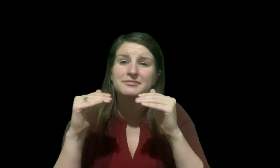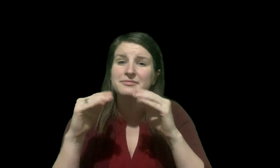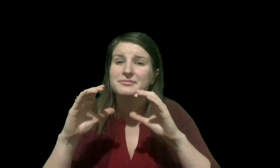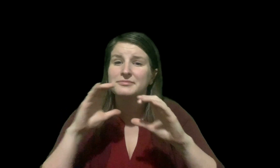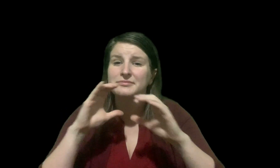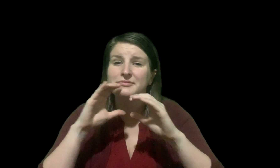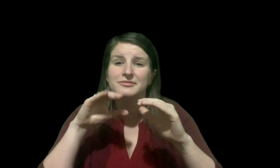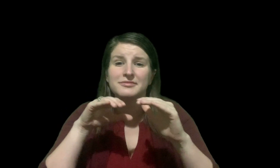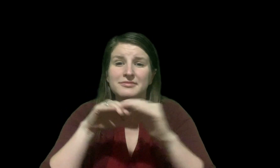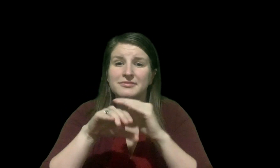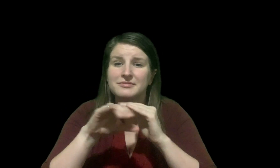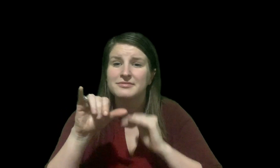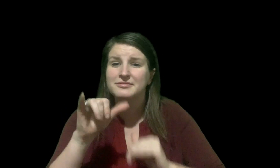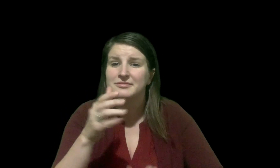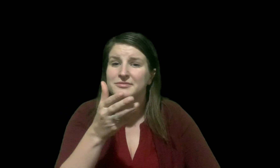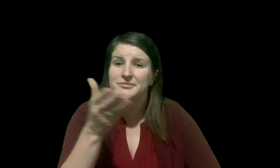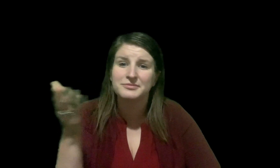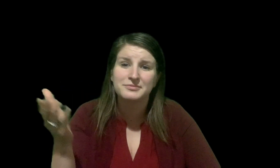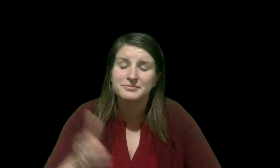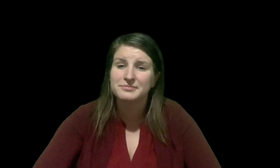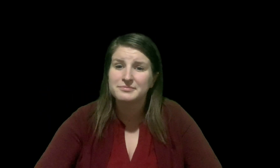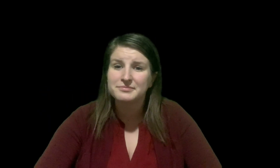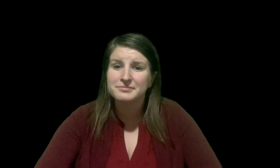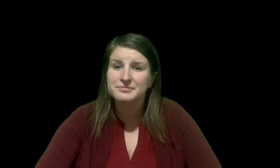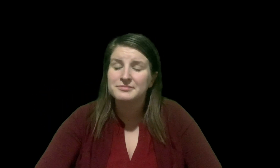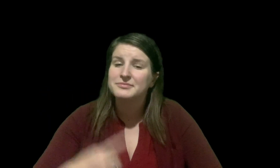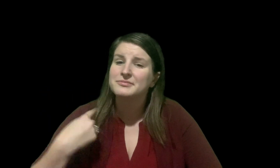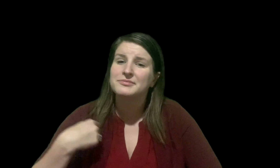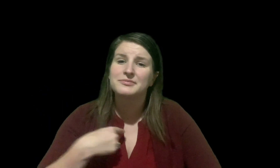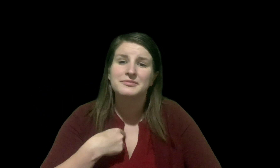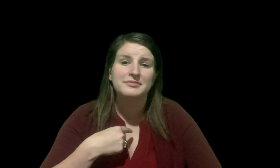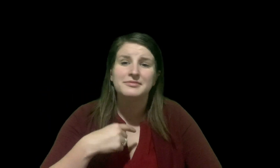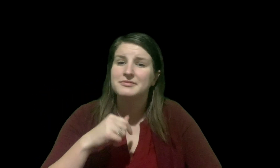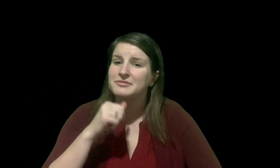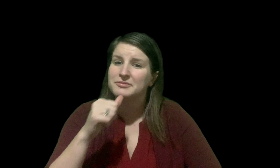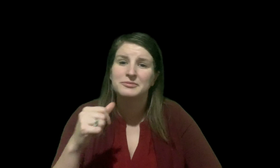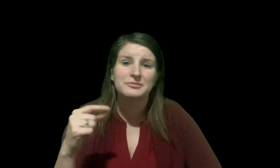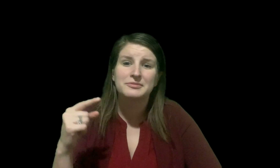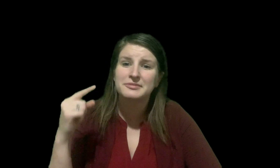Because we don't have the same level of communication access that you do.